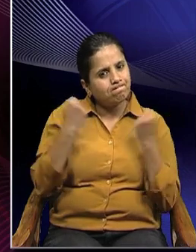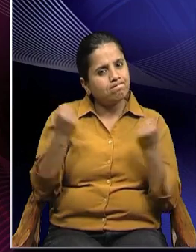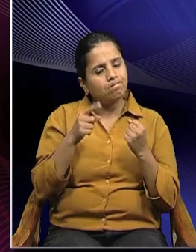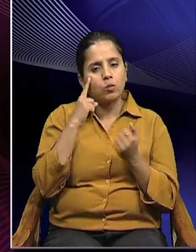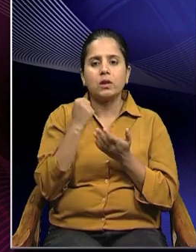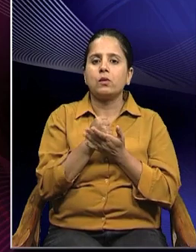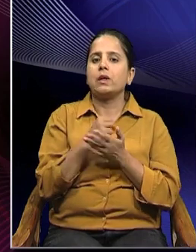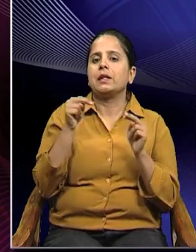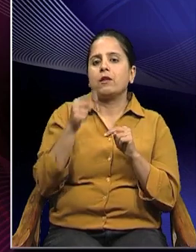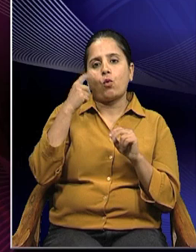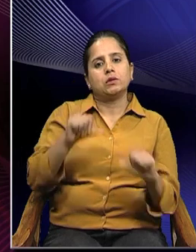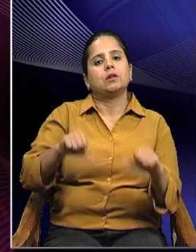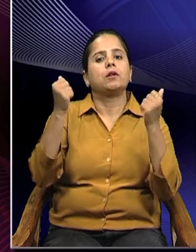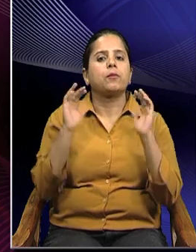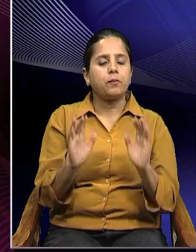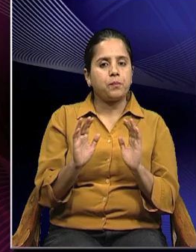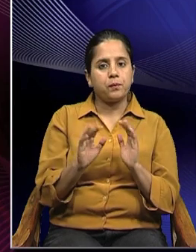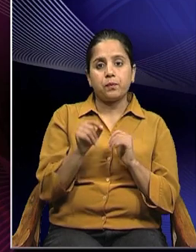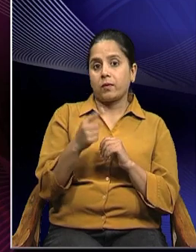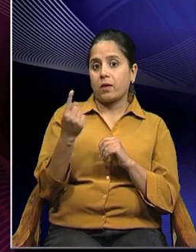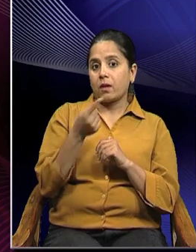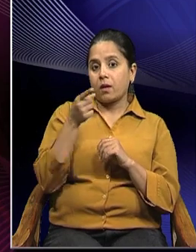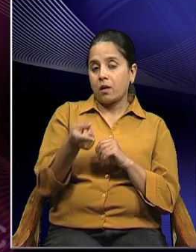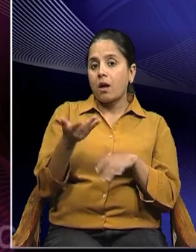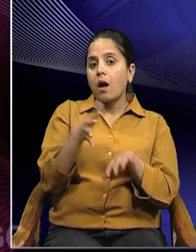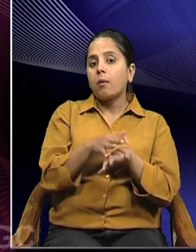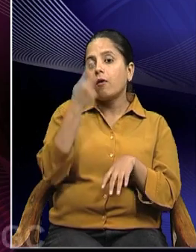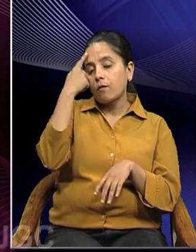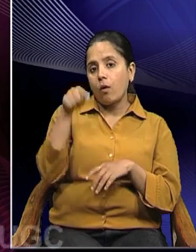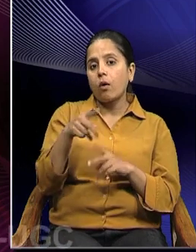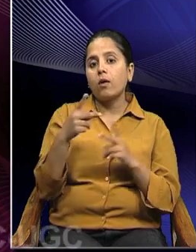to ensure success. And this is not only again applicable for